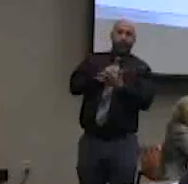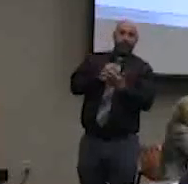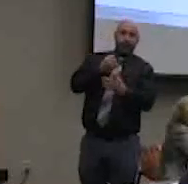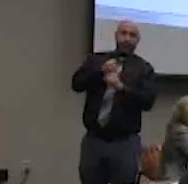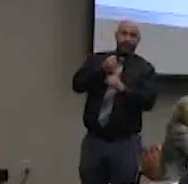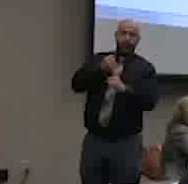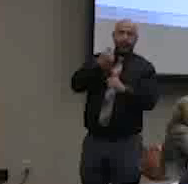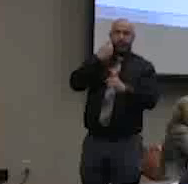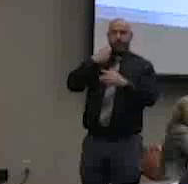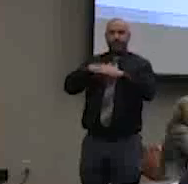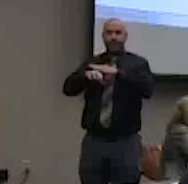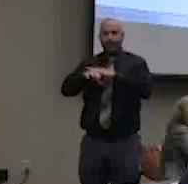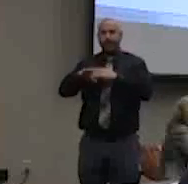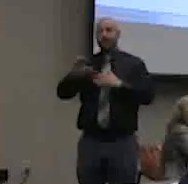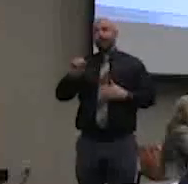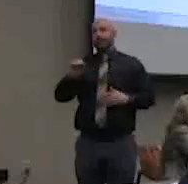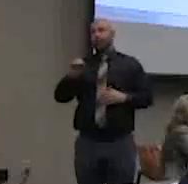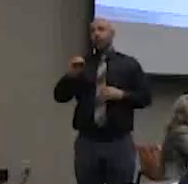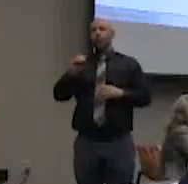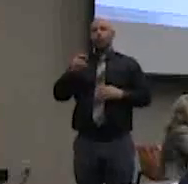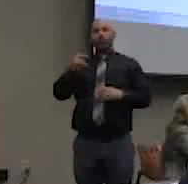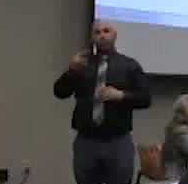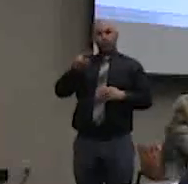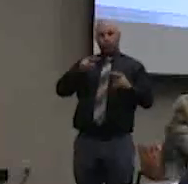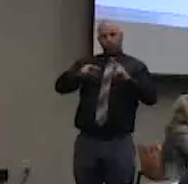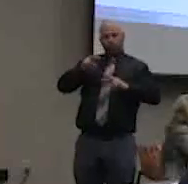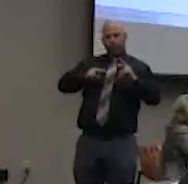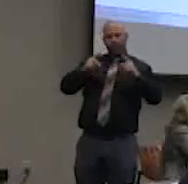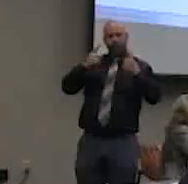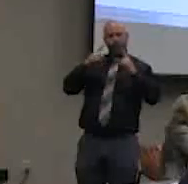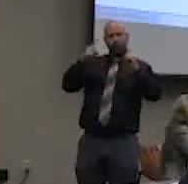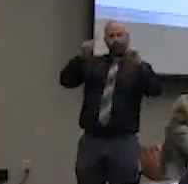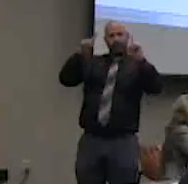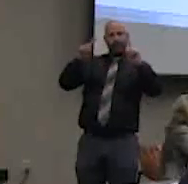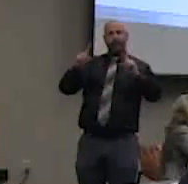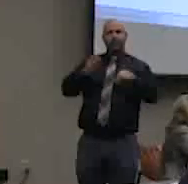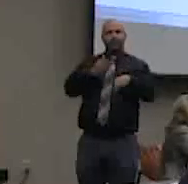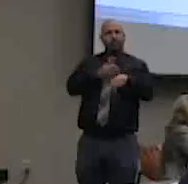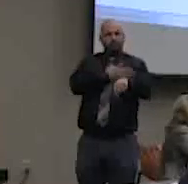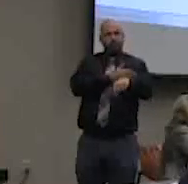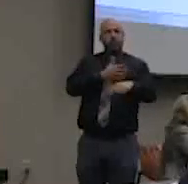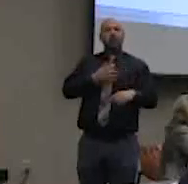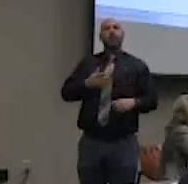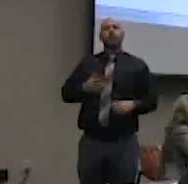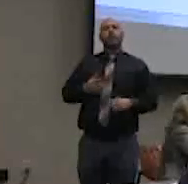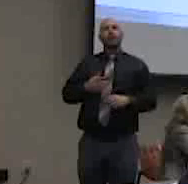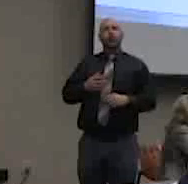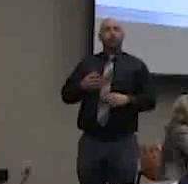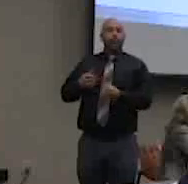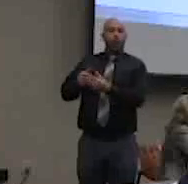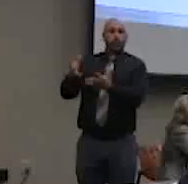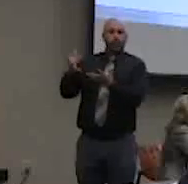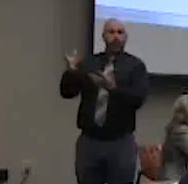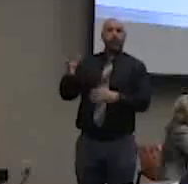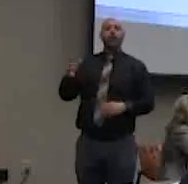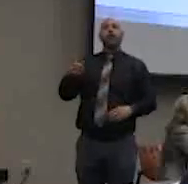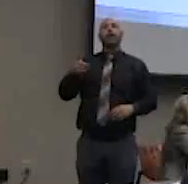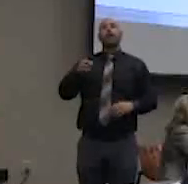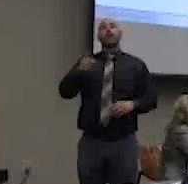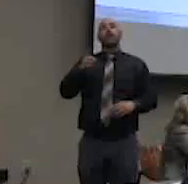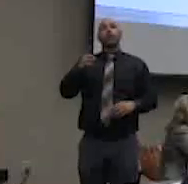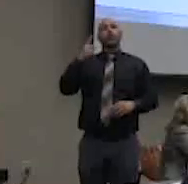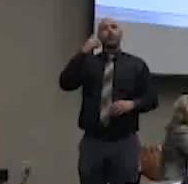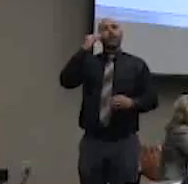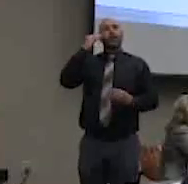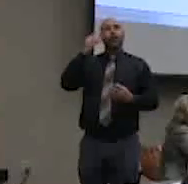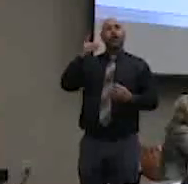the productivity that's been quantified that we lose here, and the hundreds of millions of dollars, we think about we're getting into the